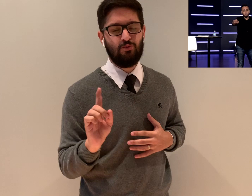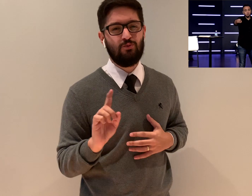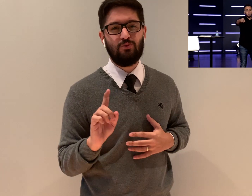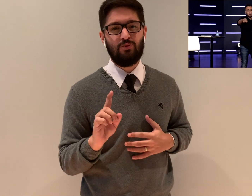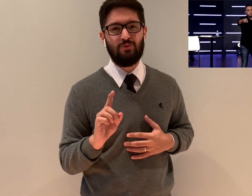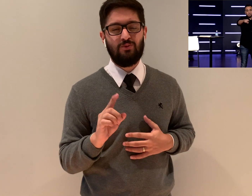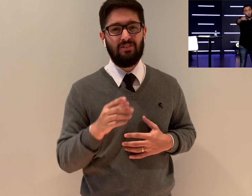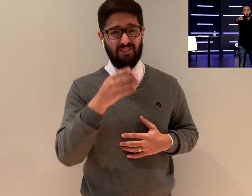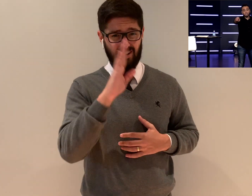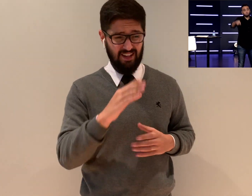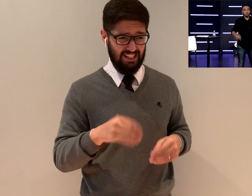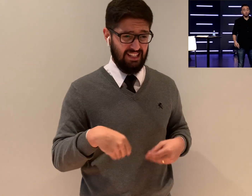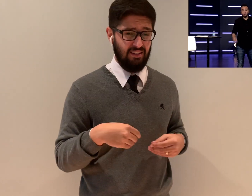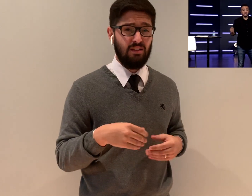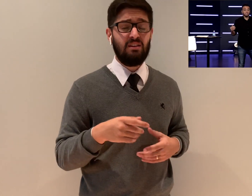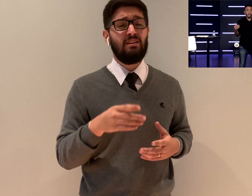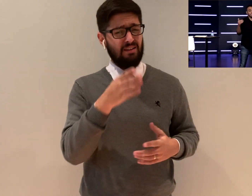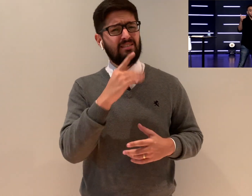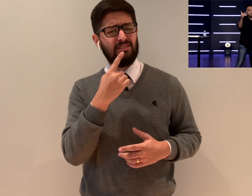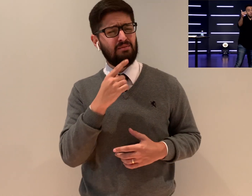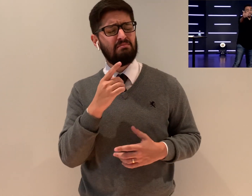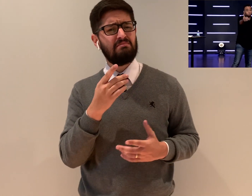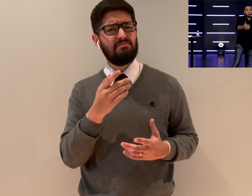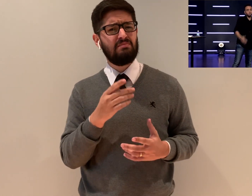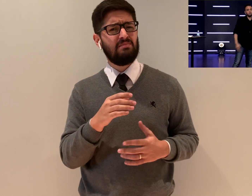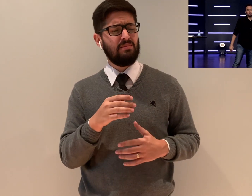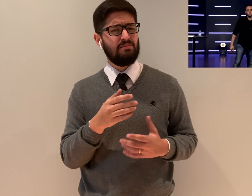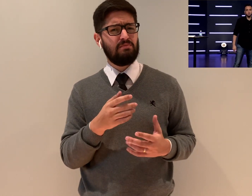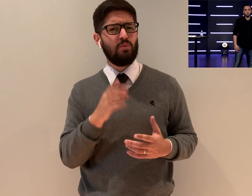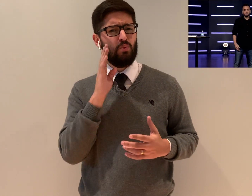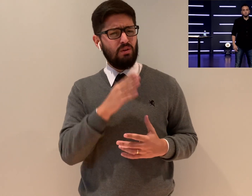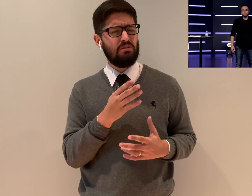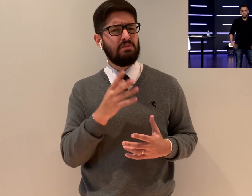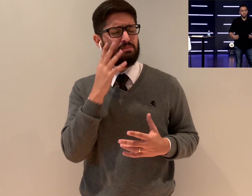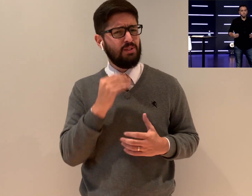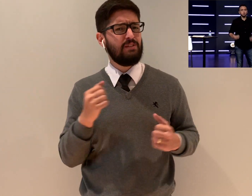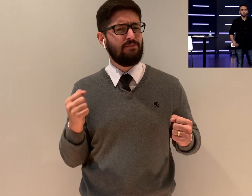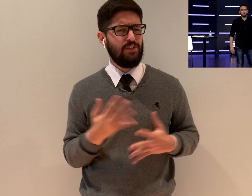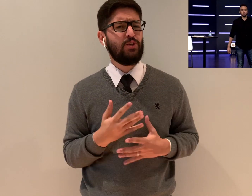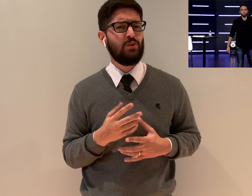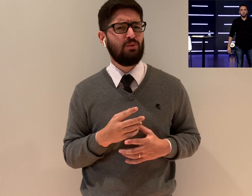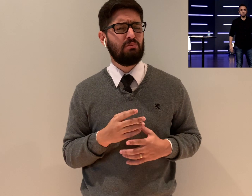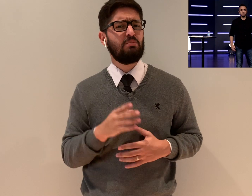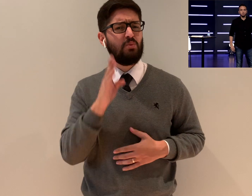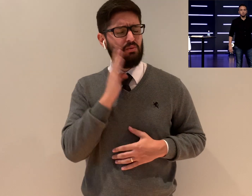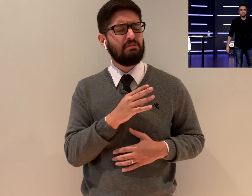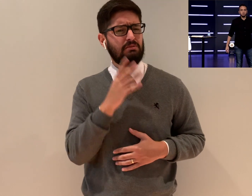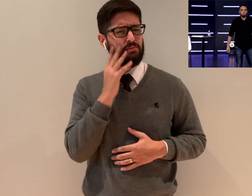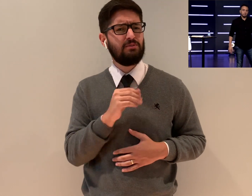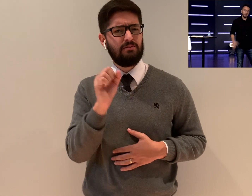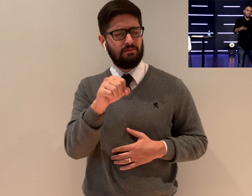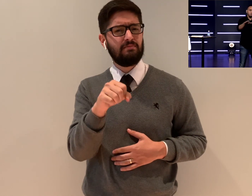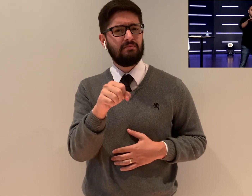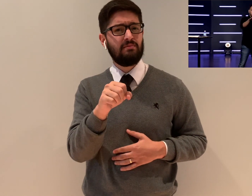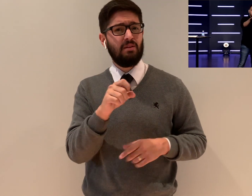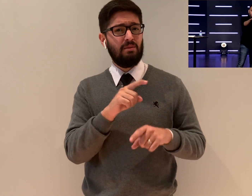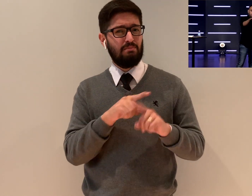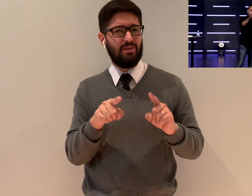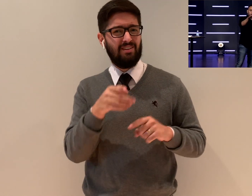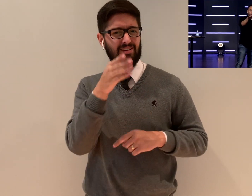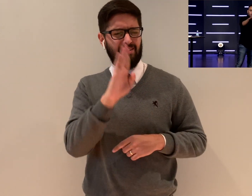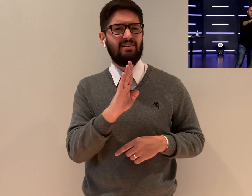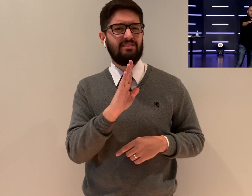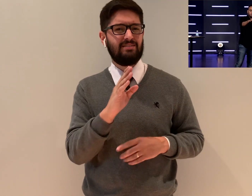has given you that you won't experience fear. He says God has given you not a spirit of fear. You're going to experience moments of fear, but he's given you a